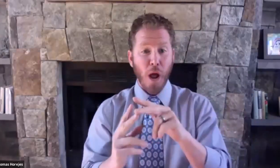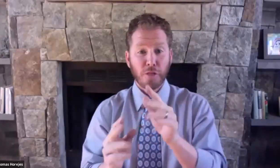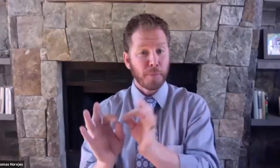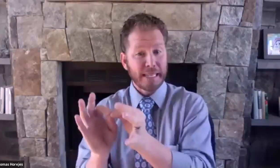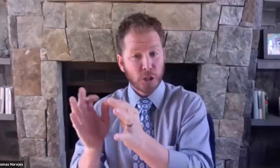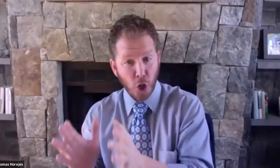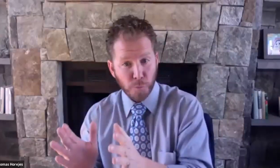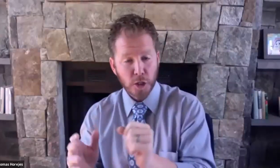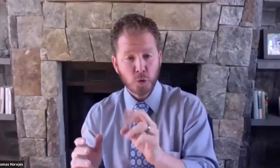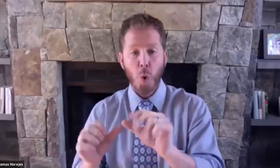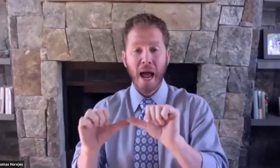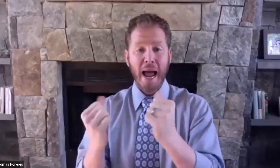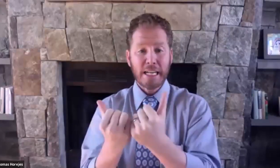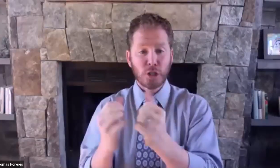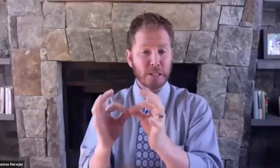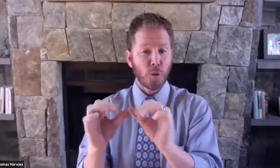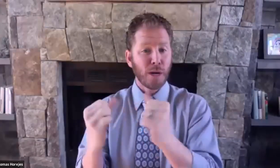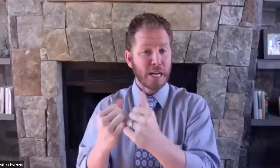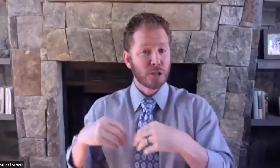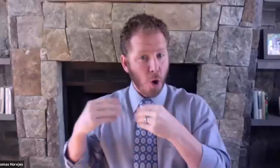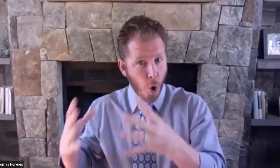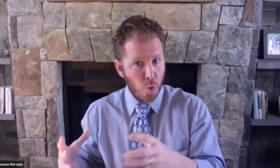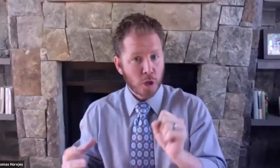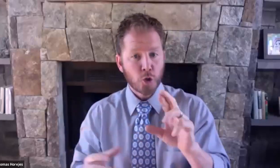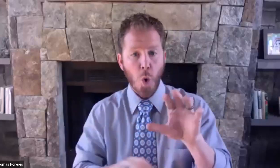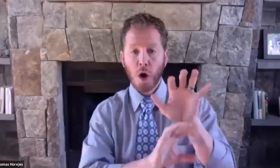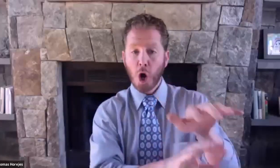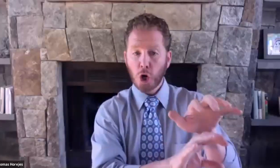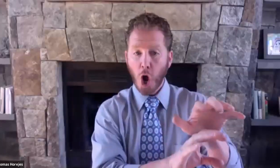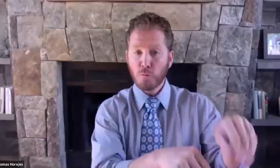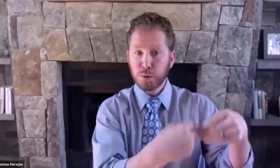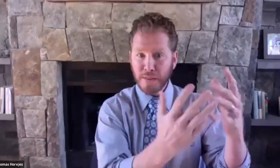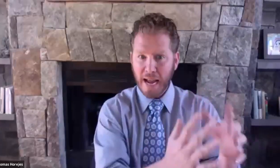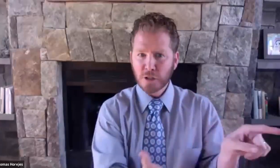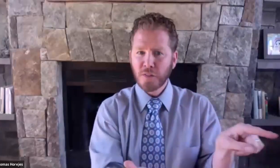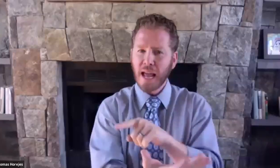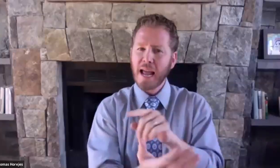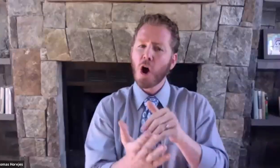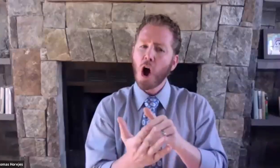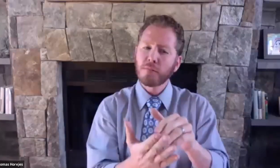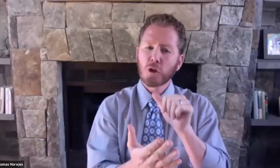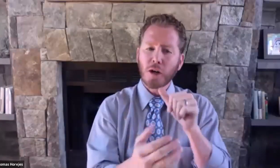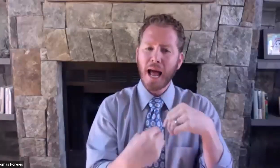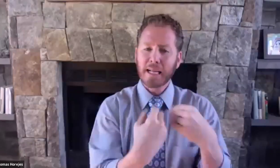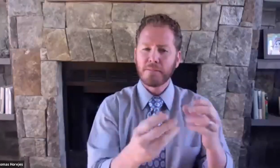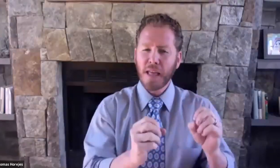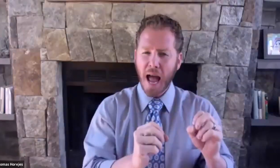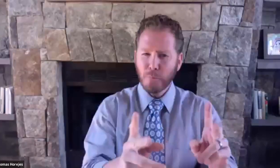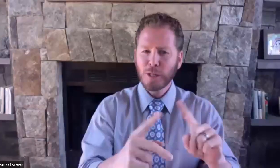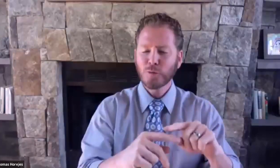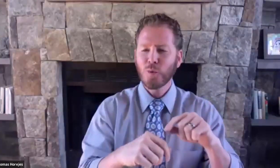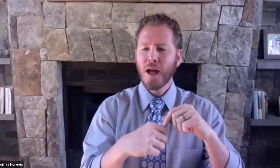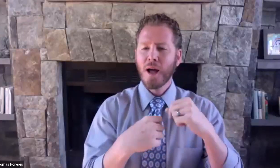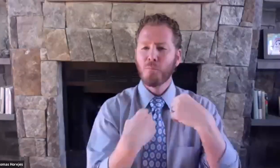their perspective, because whether it's an interpreter, an interpreting agency owner, or a CART